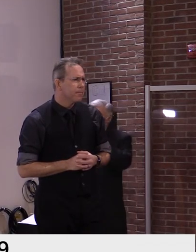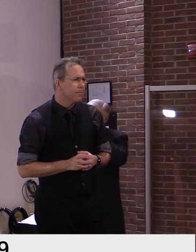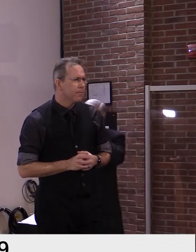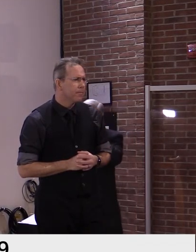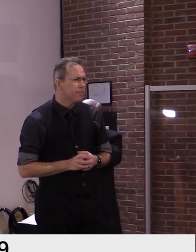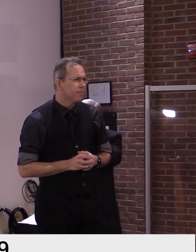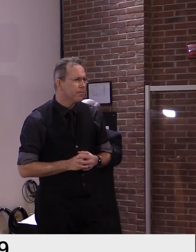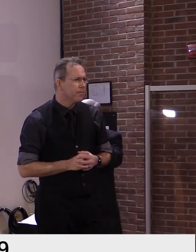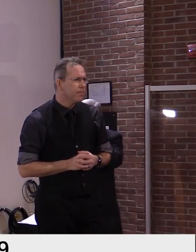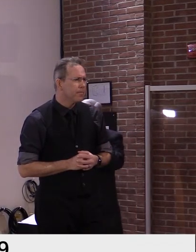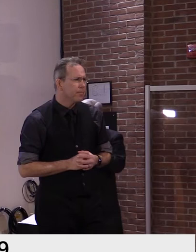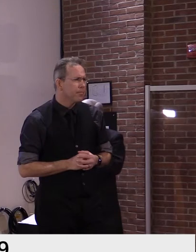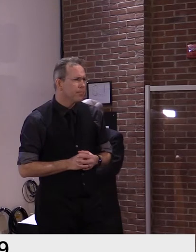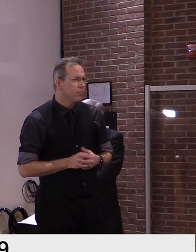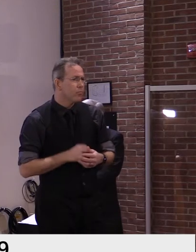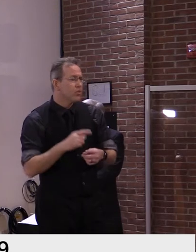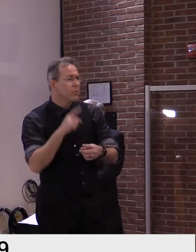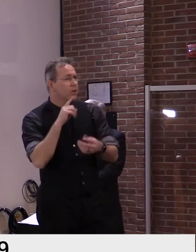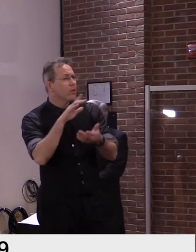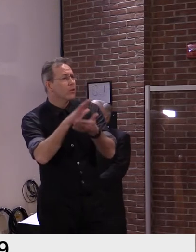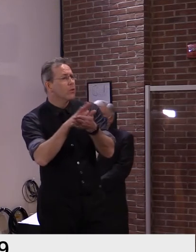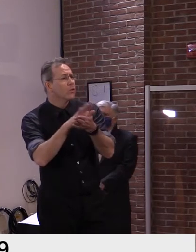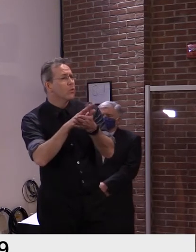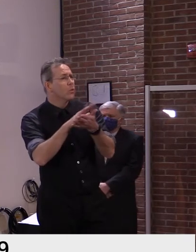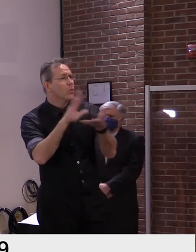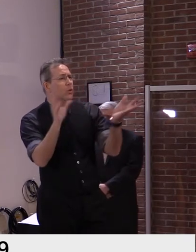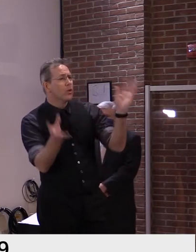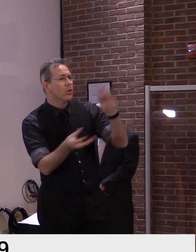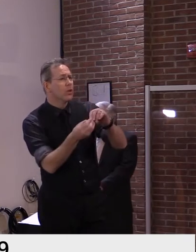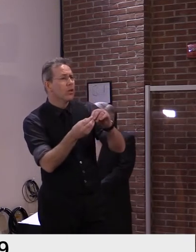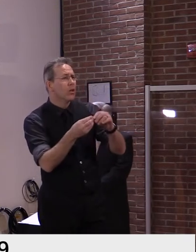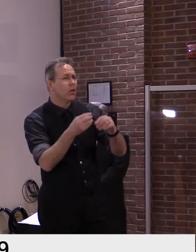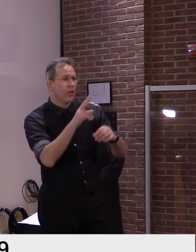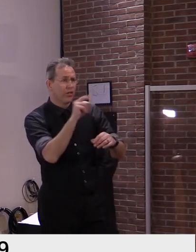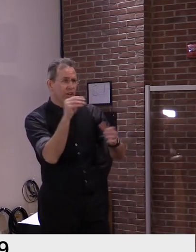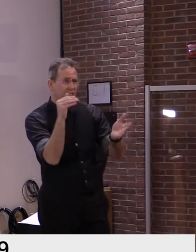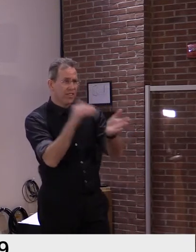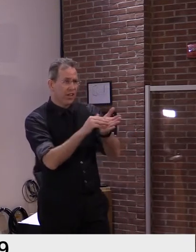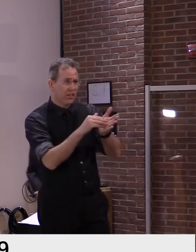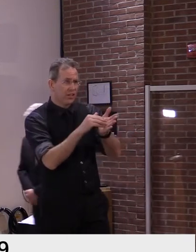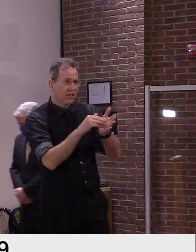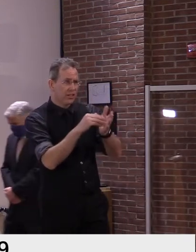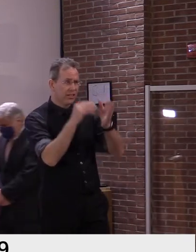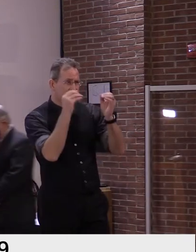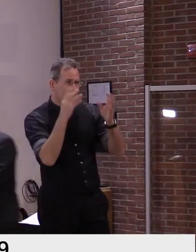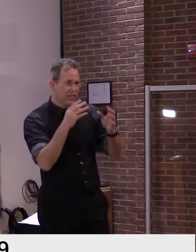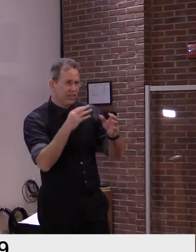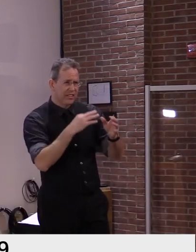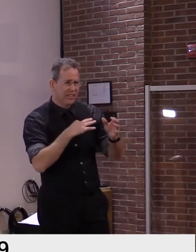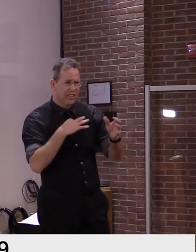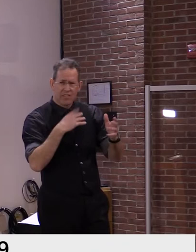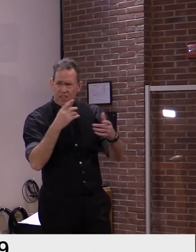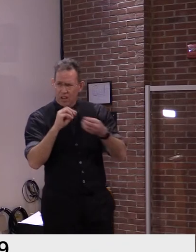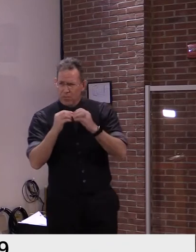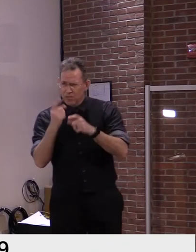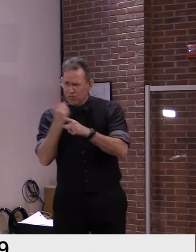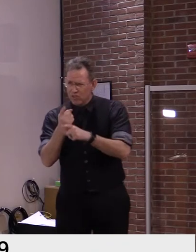talk about those eligible employees? I'm gonna ask Secretary Smith. I believe it's more than that. Secretary Smith?